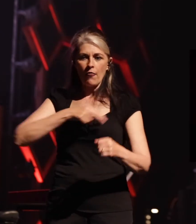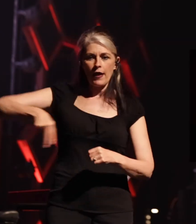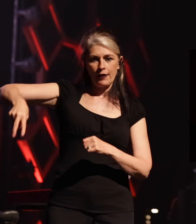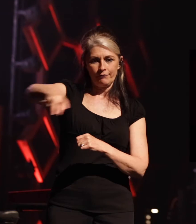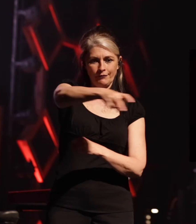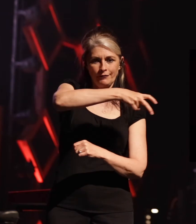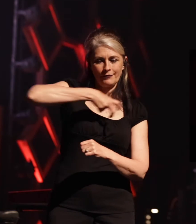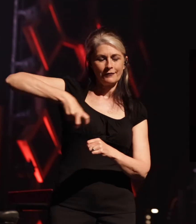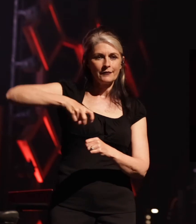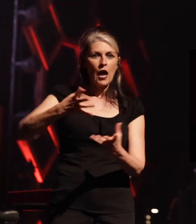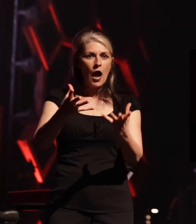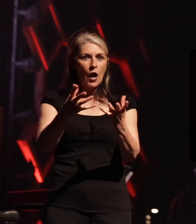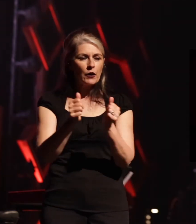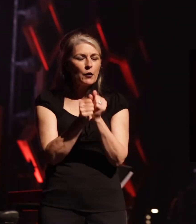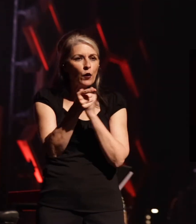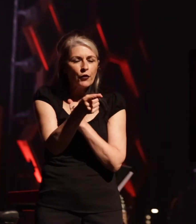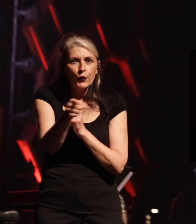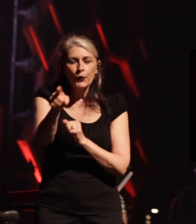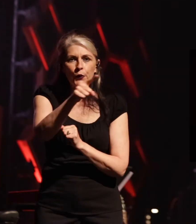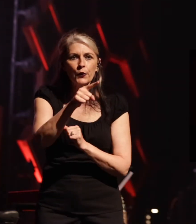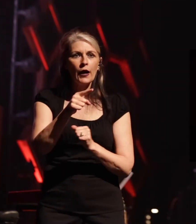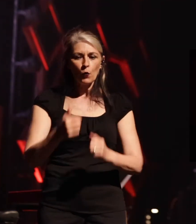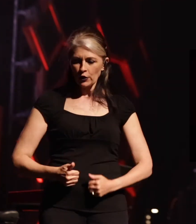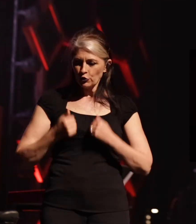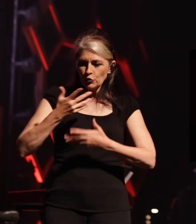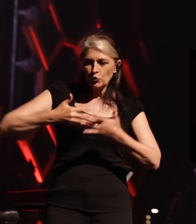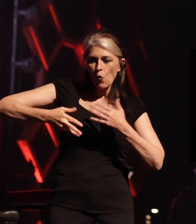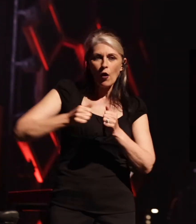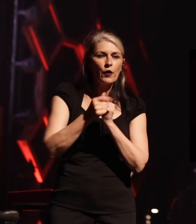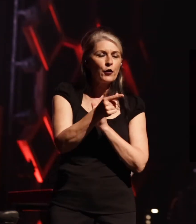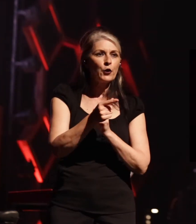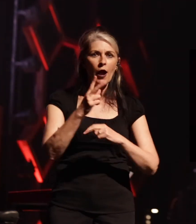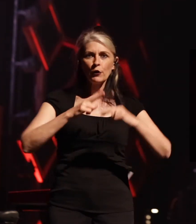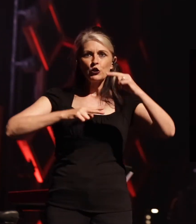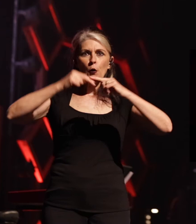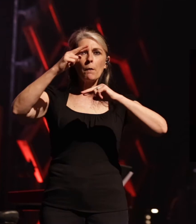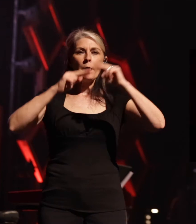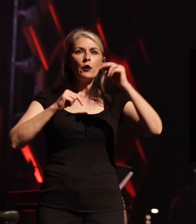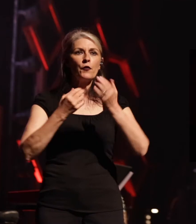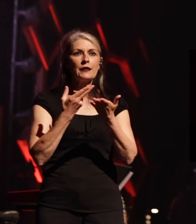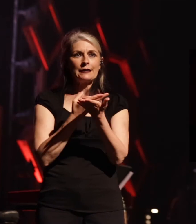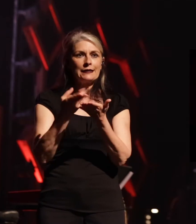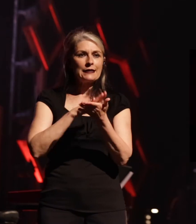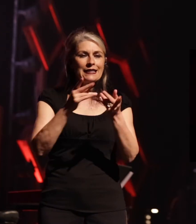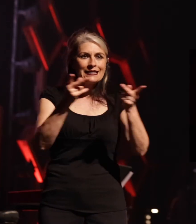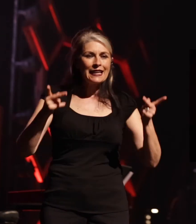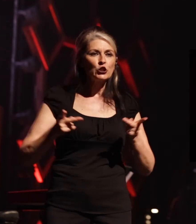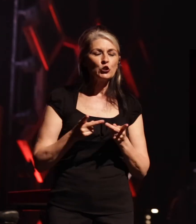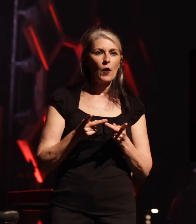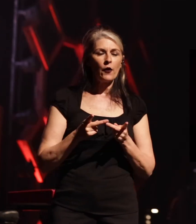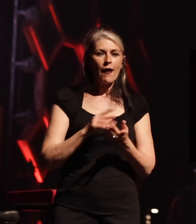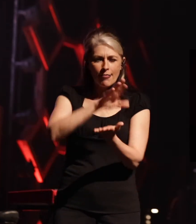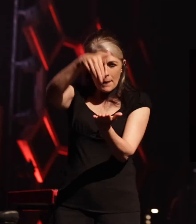want to be with you. I want to dwell with you. I want you to build this sanctuary. We're going to put it in the middle of the camp, and